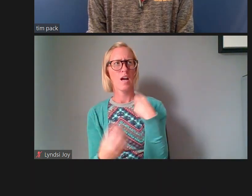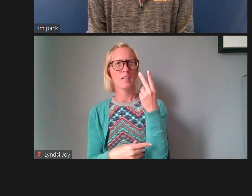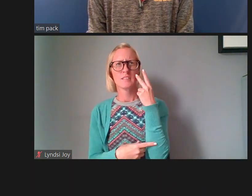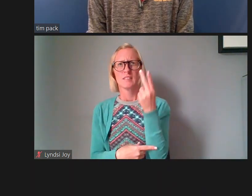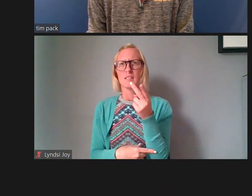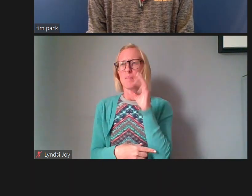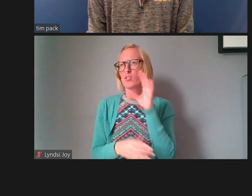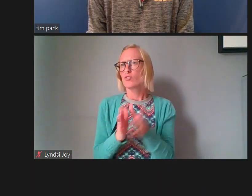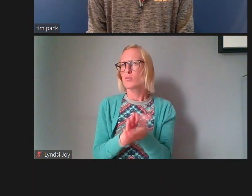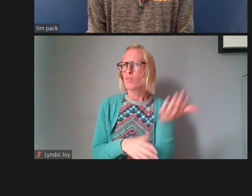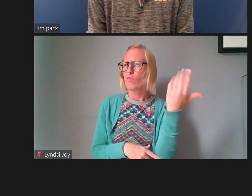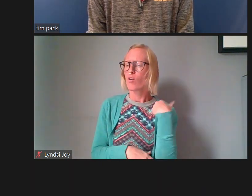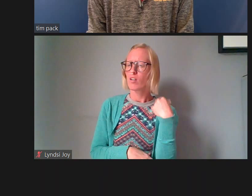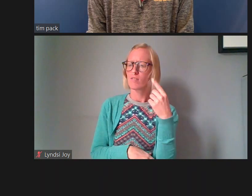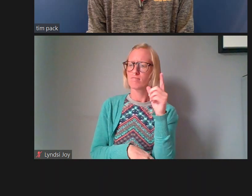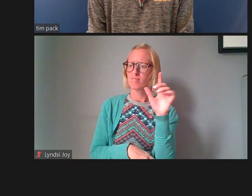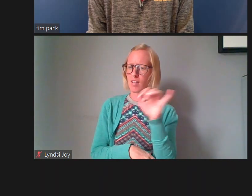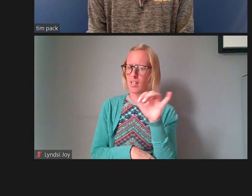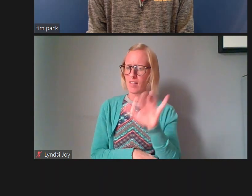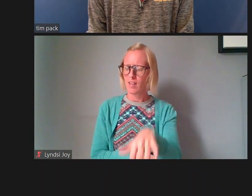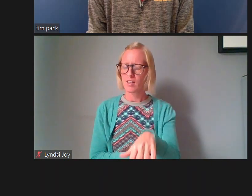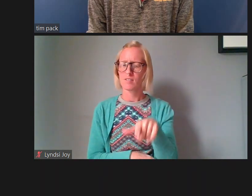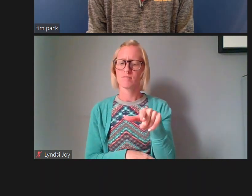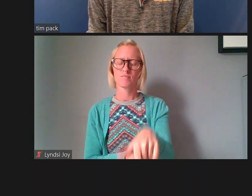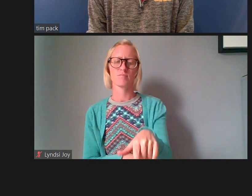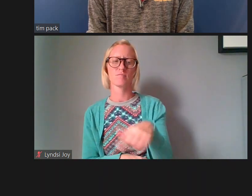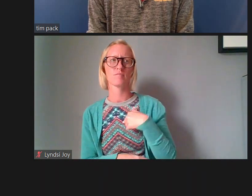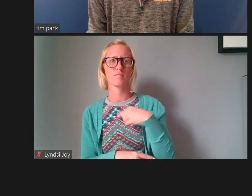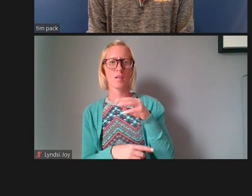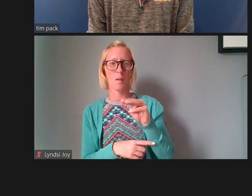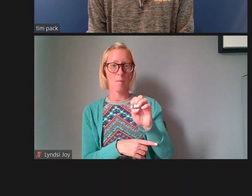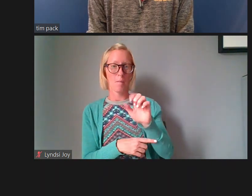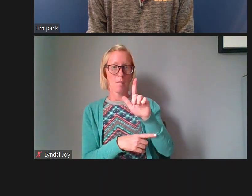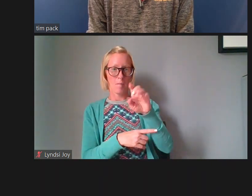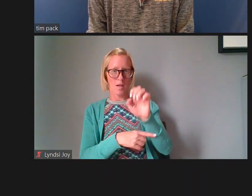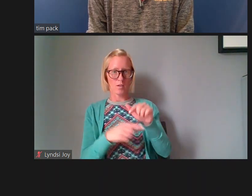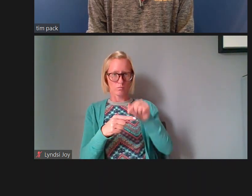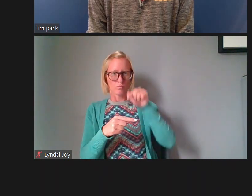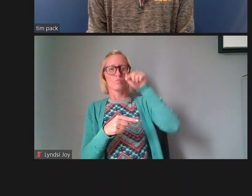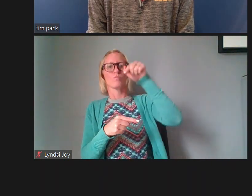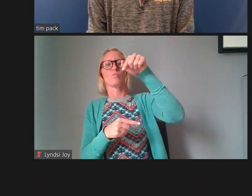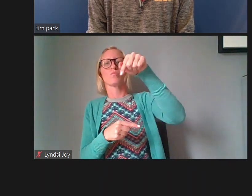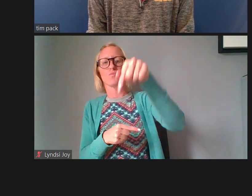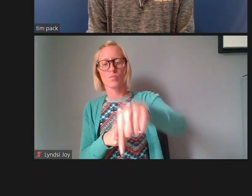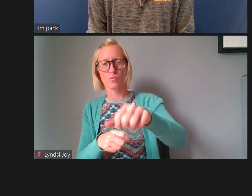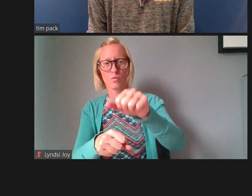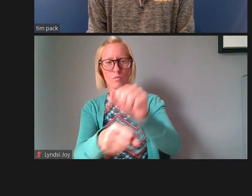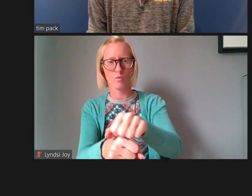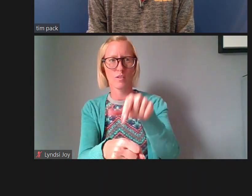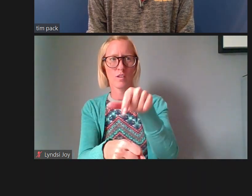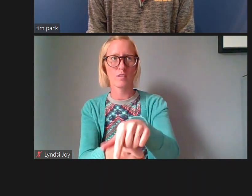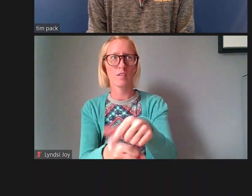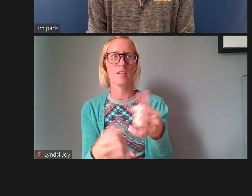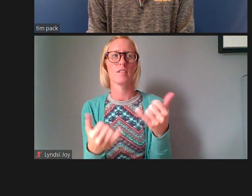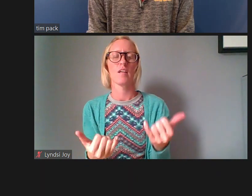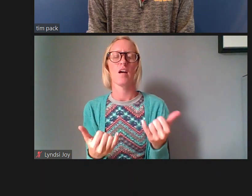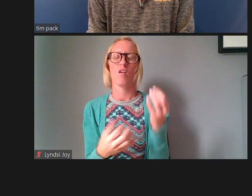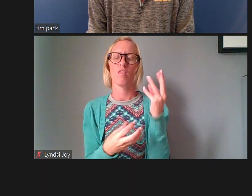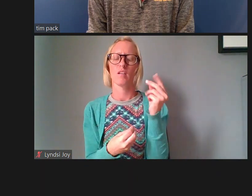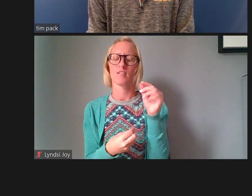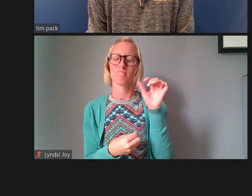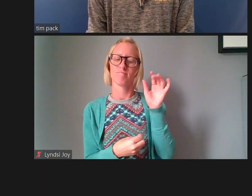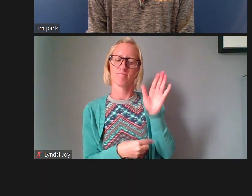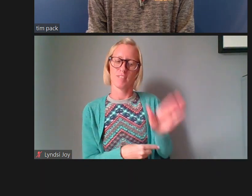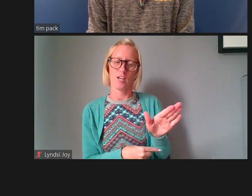one side of the island, lying perhaps a mile out and parallel to what they now thought of as their beach. The coral was scribbled